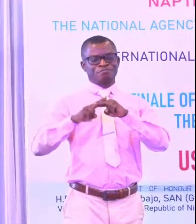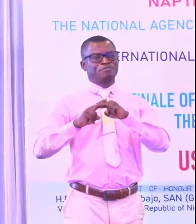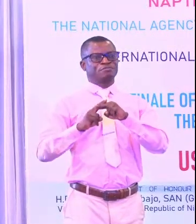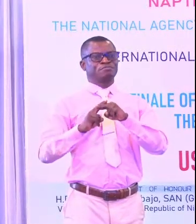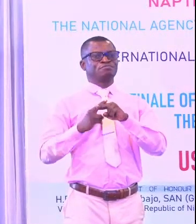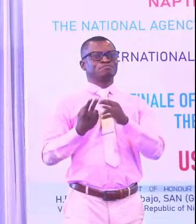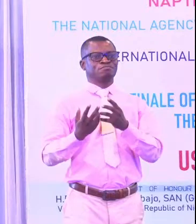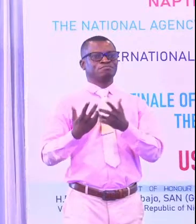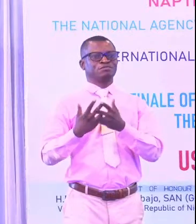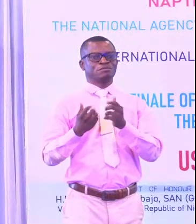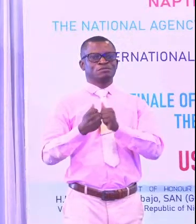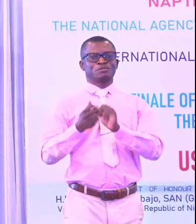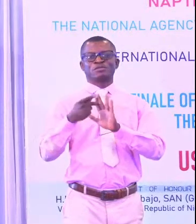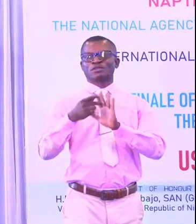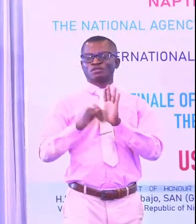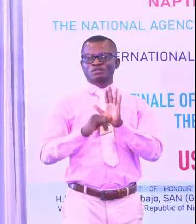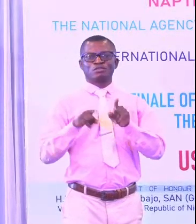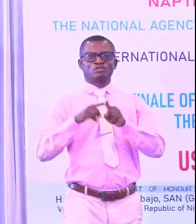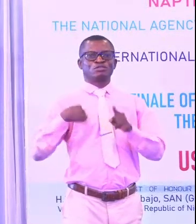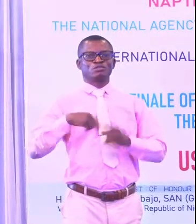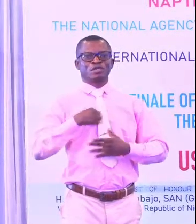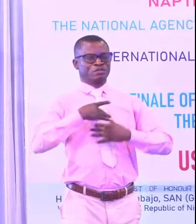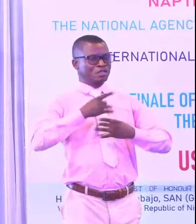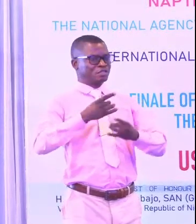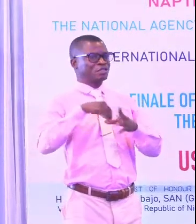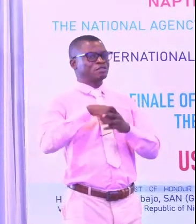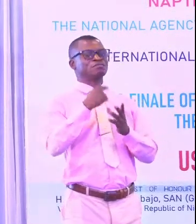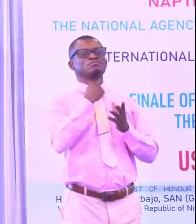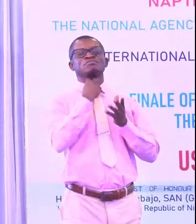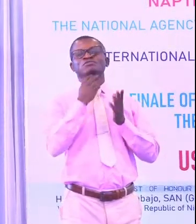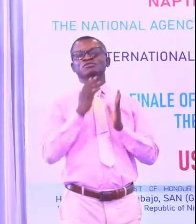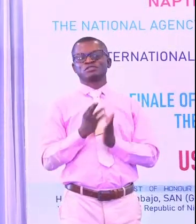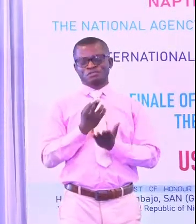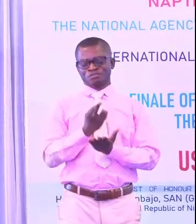We're also interested in victim rehabilitation.